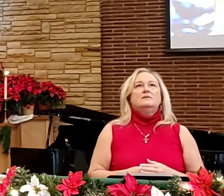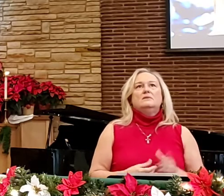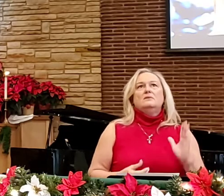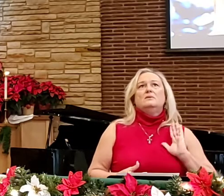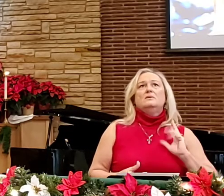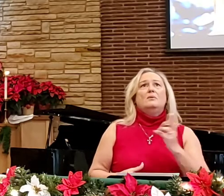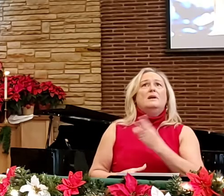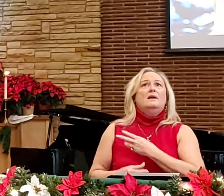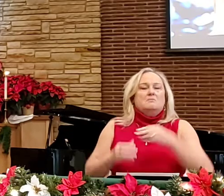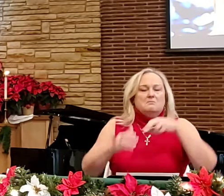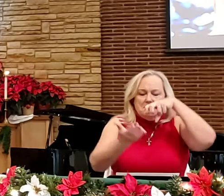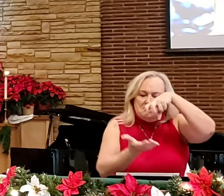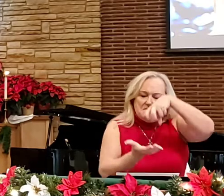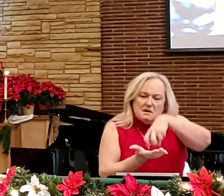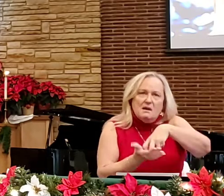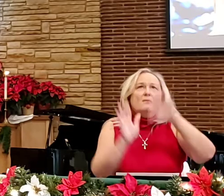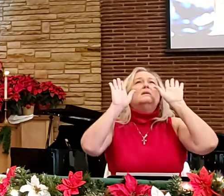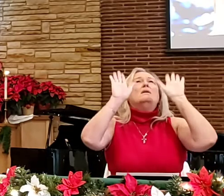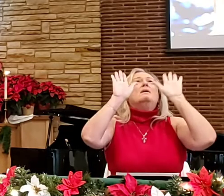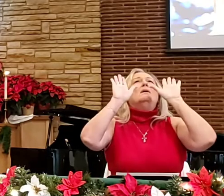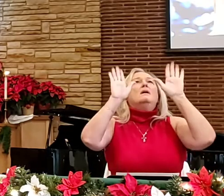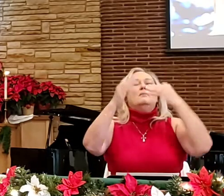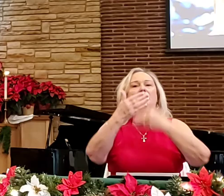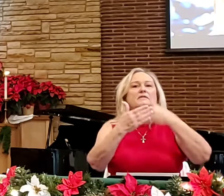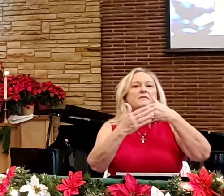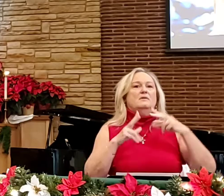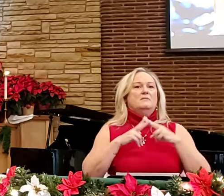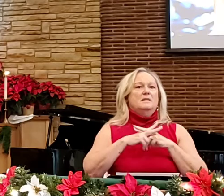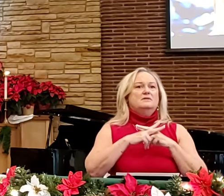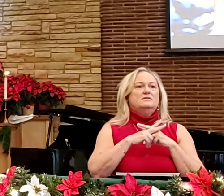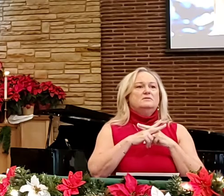we bow in awe before the manger,